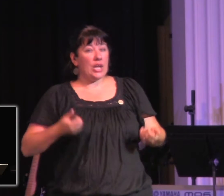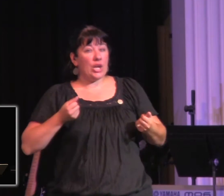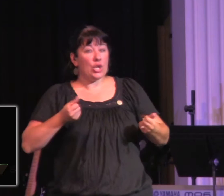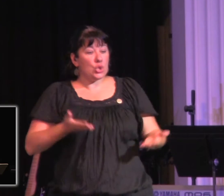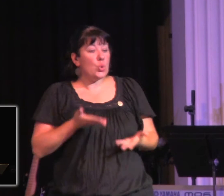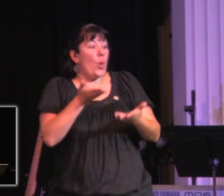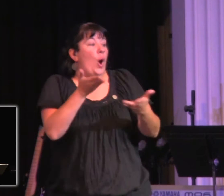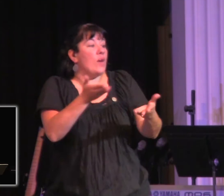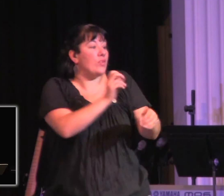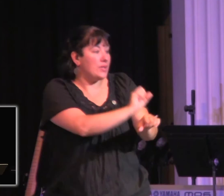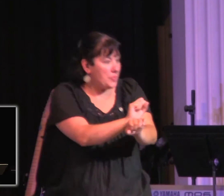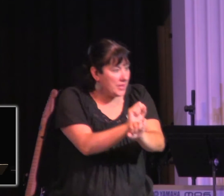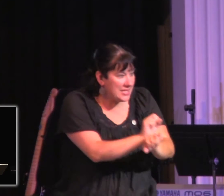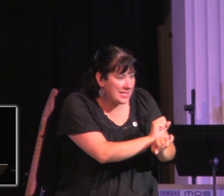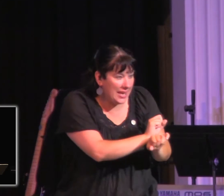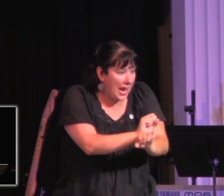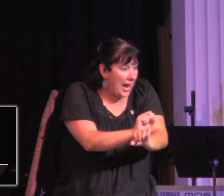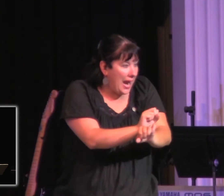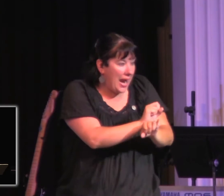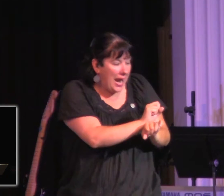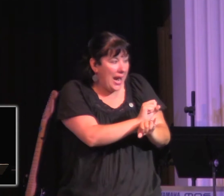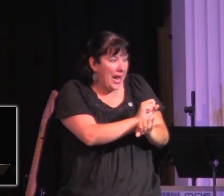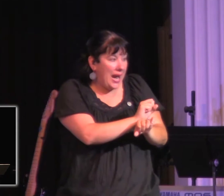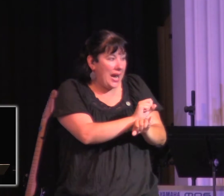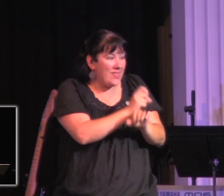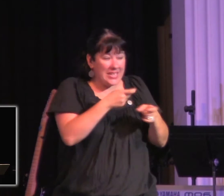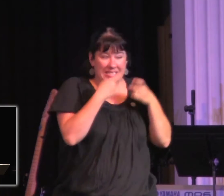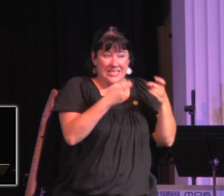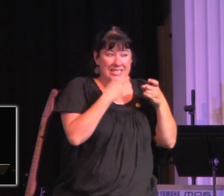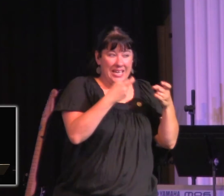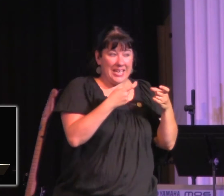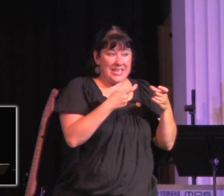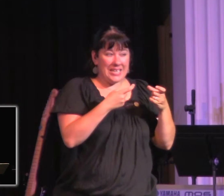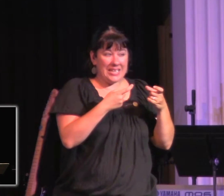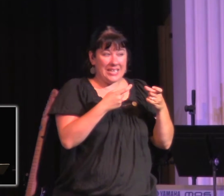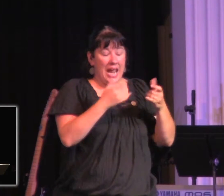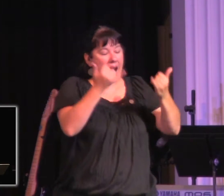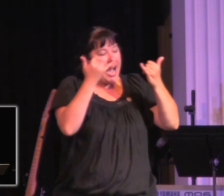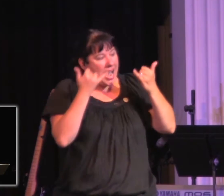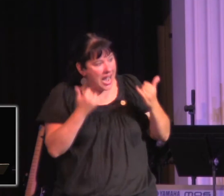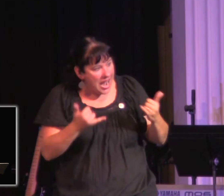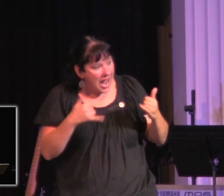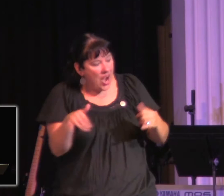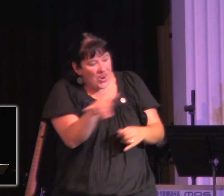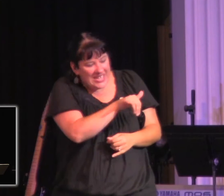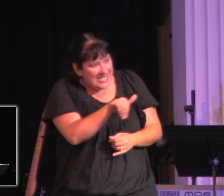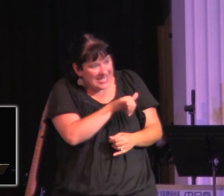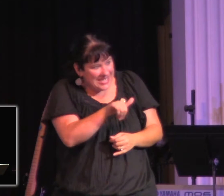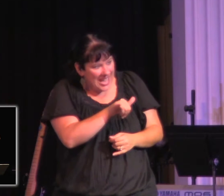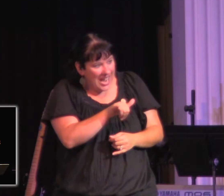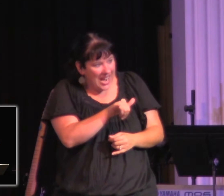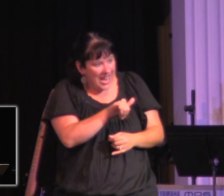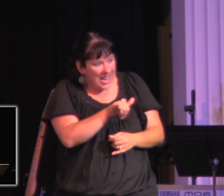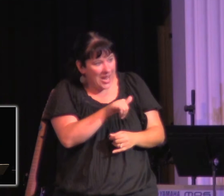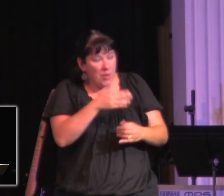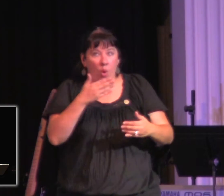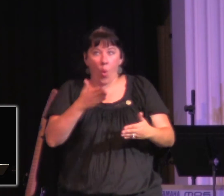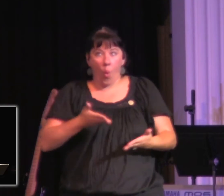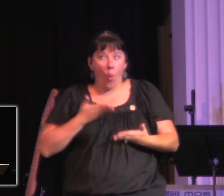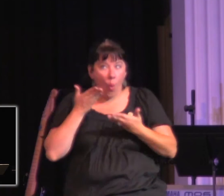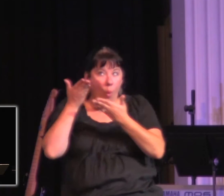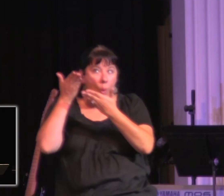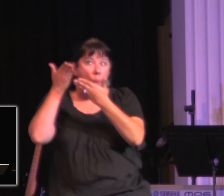in slavery to righteousness leading to holiness. When you were slaves to sin, you were free from the control of